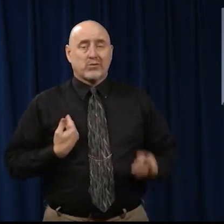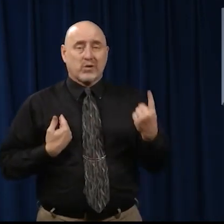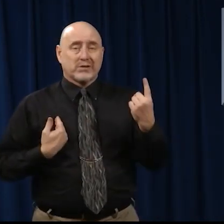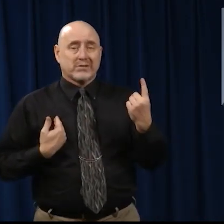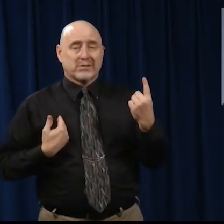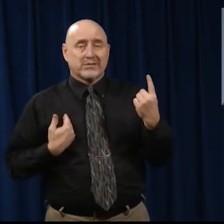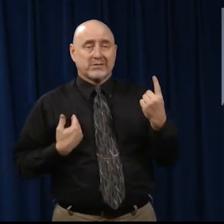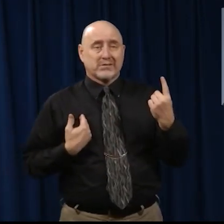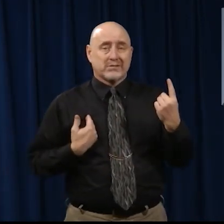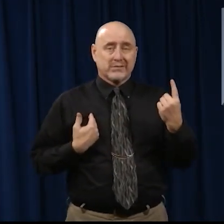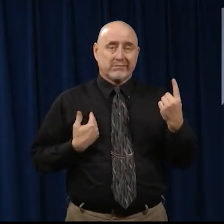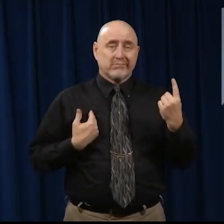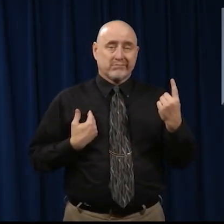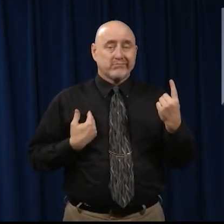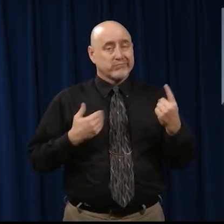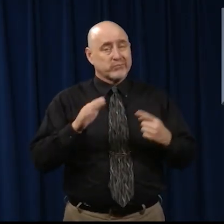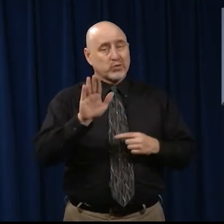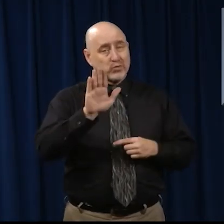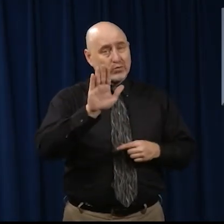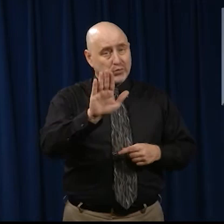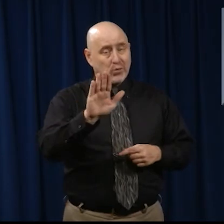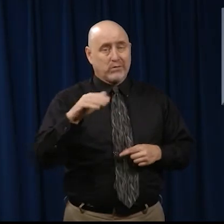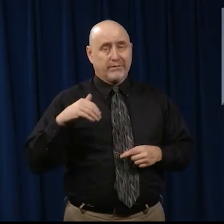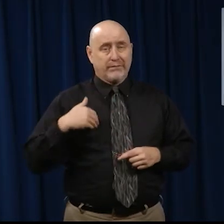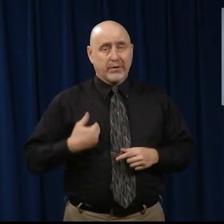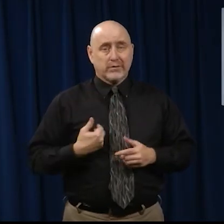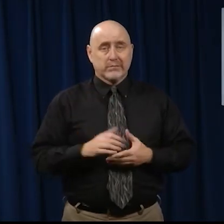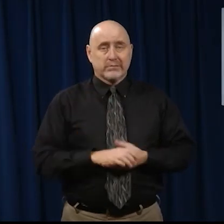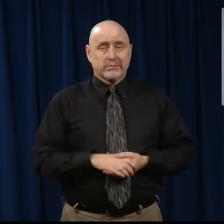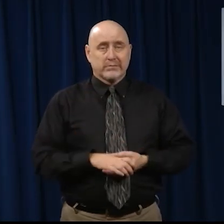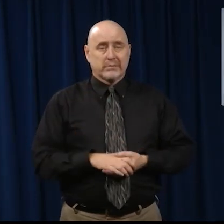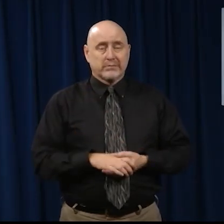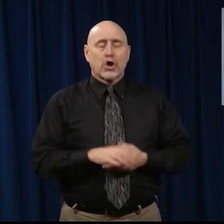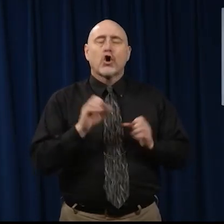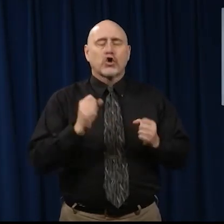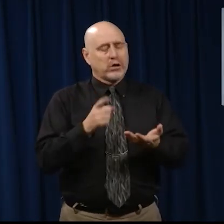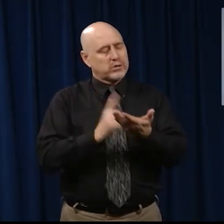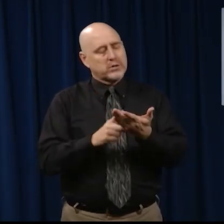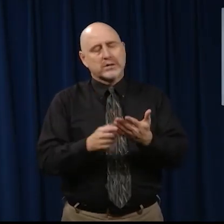that it is. And that's your fault. We